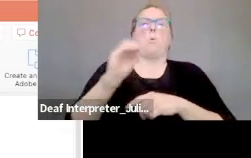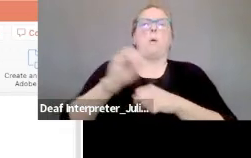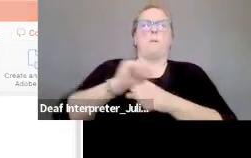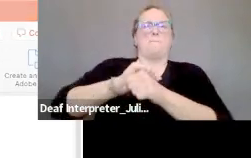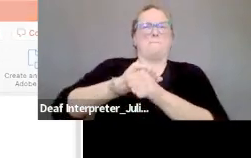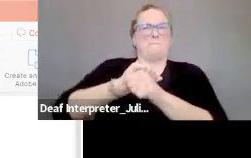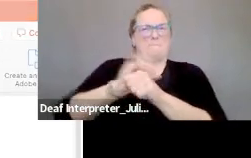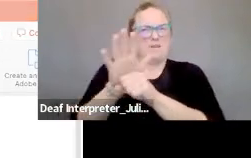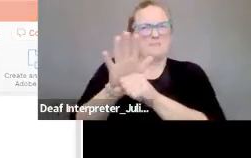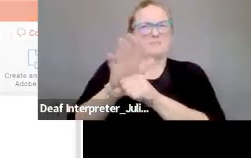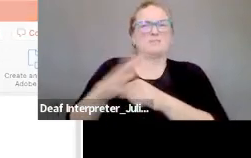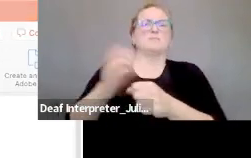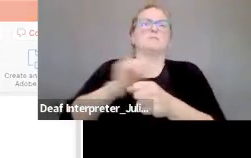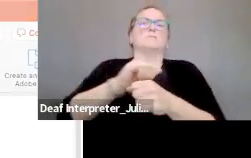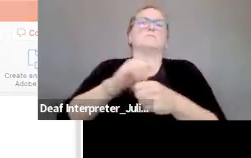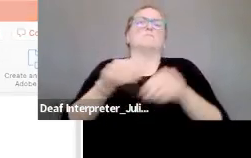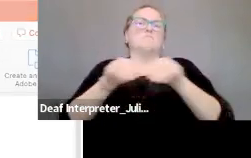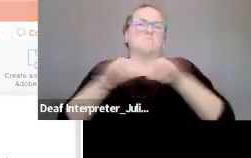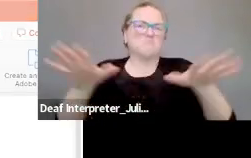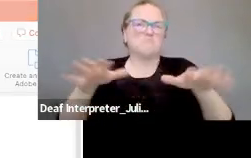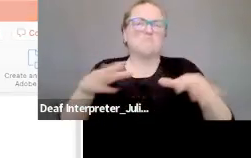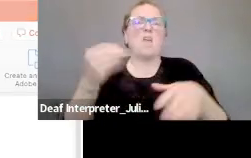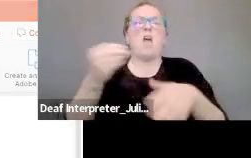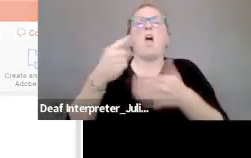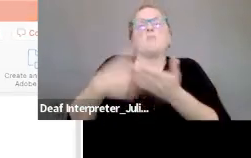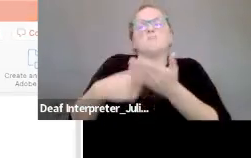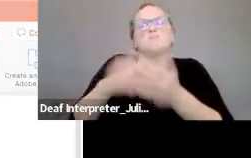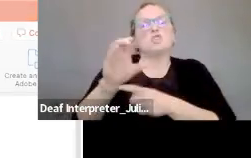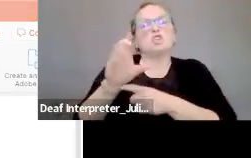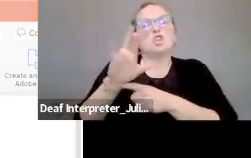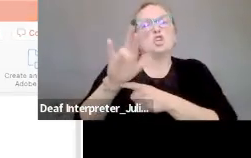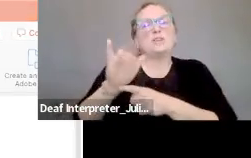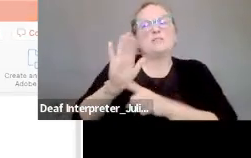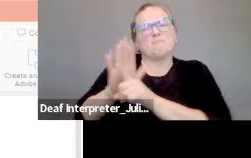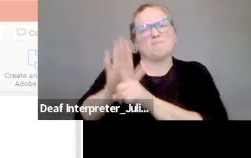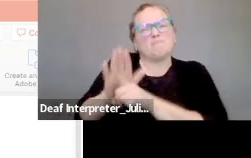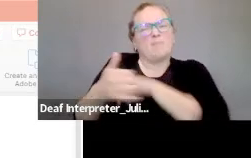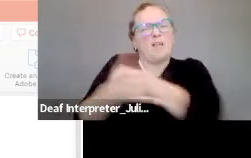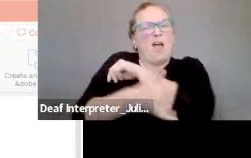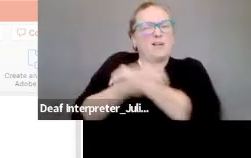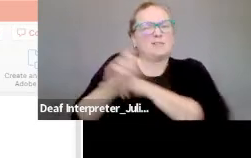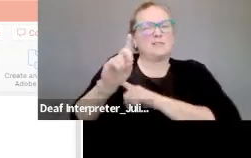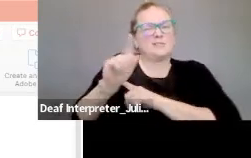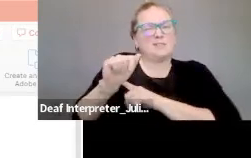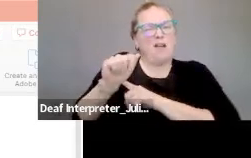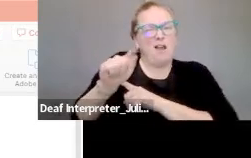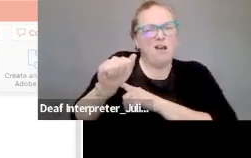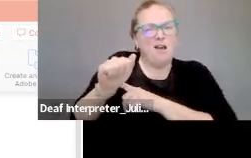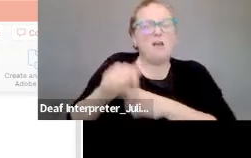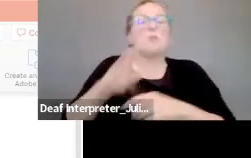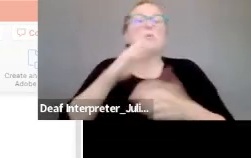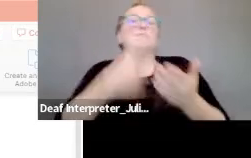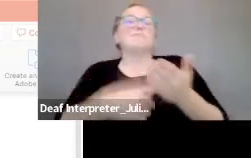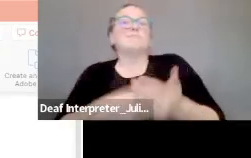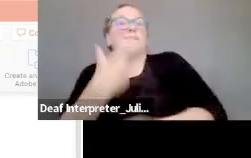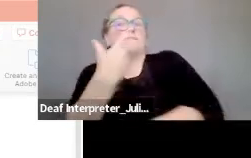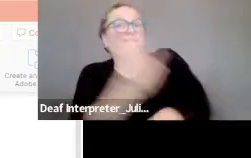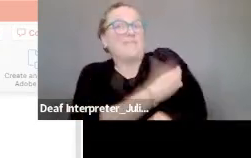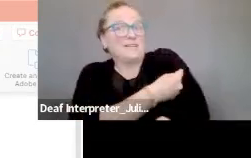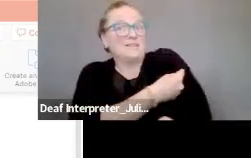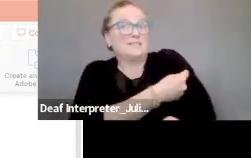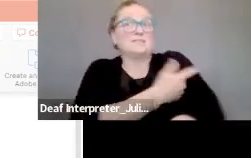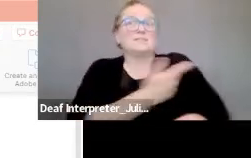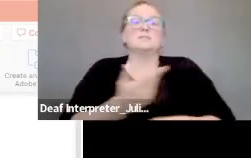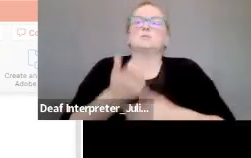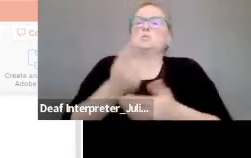and Curry County specific data, and then talk about vaccines and treatments in